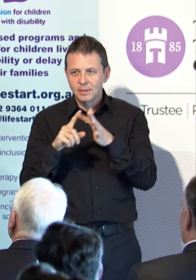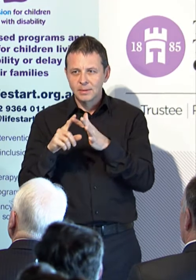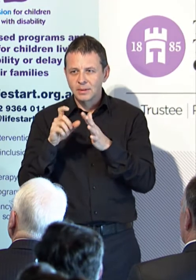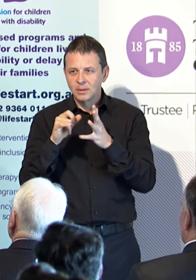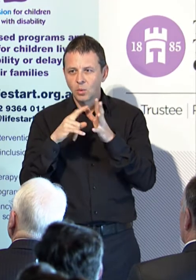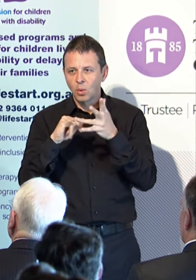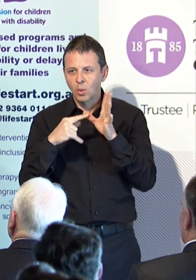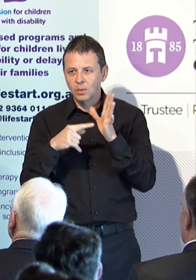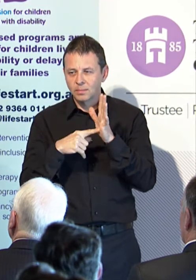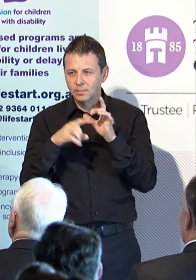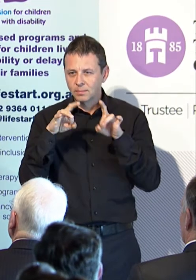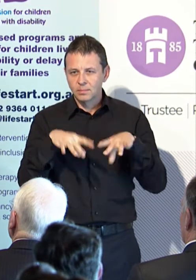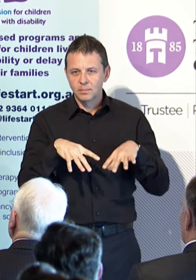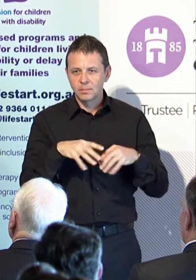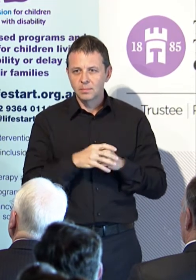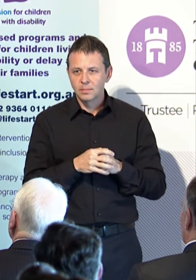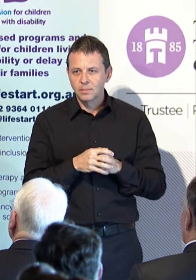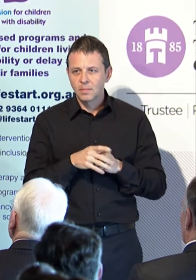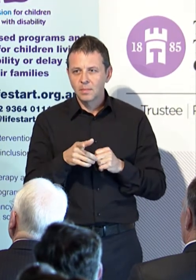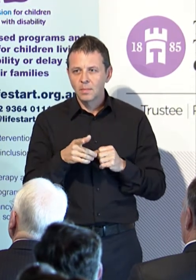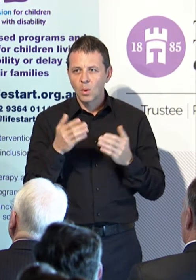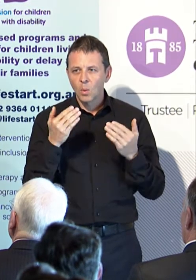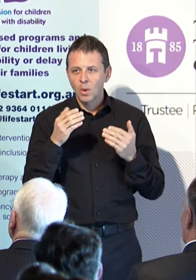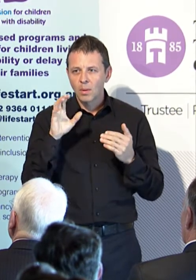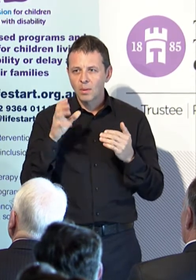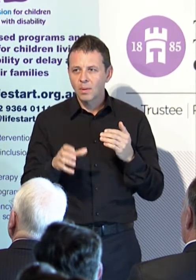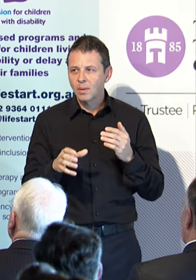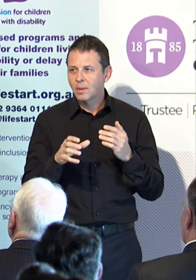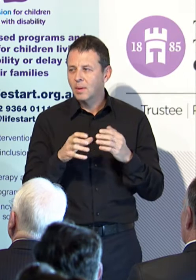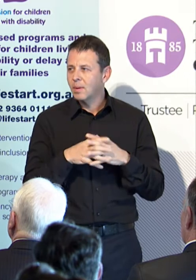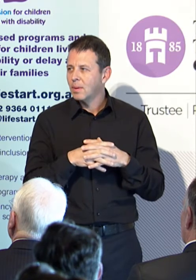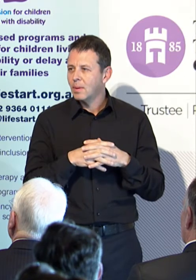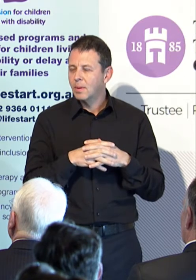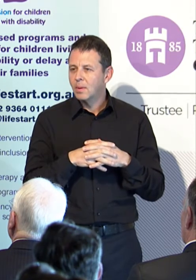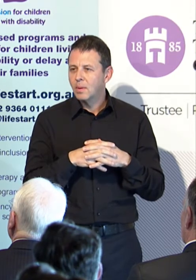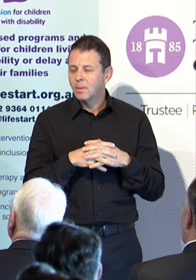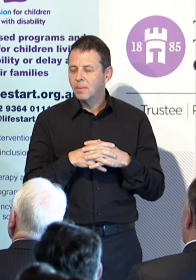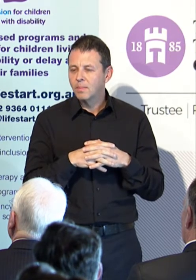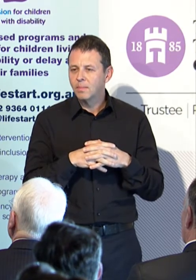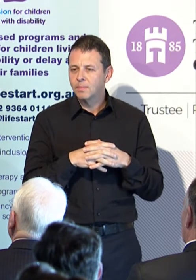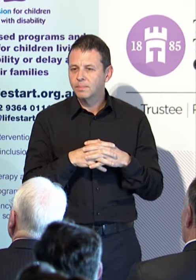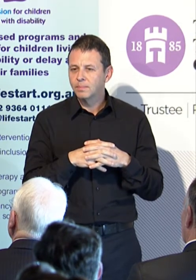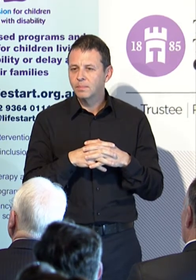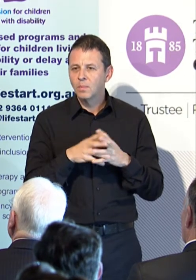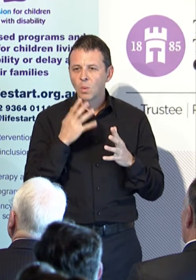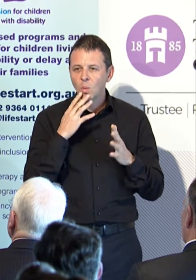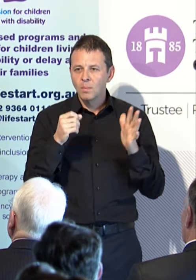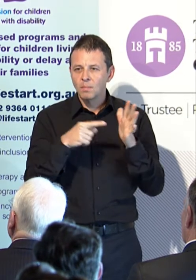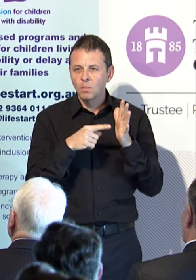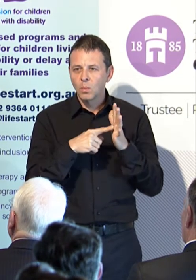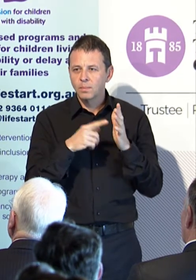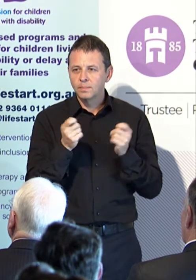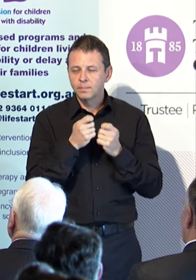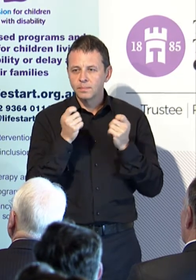to Country's origins are with matchy sticks. Now, when we had important ceremonies